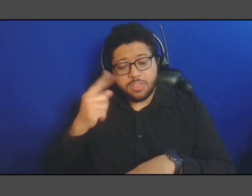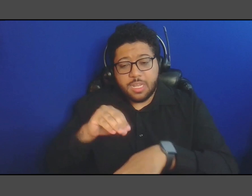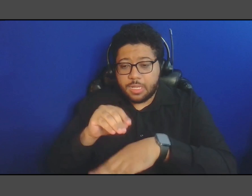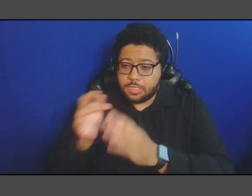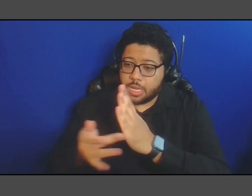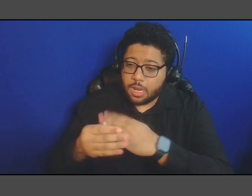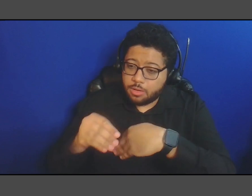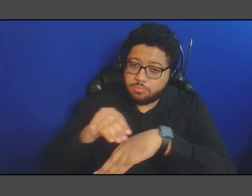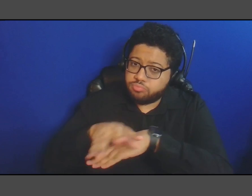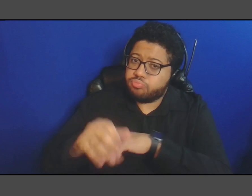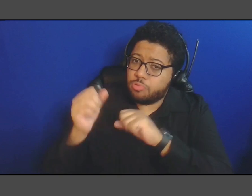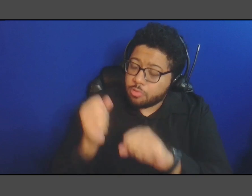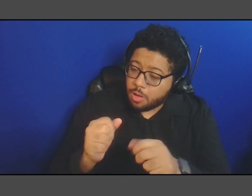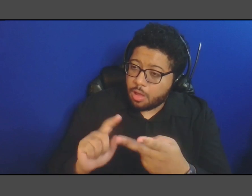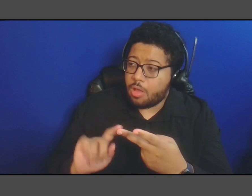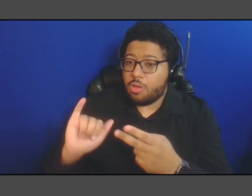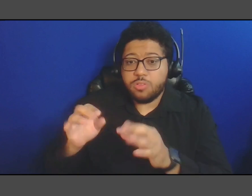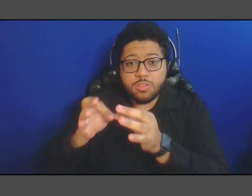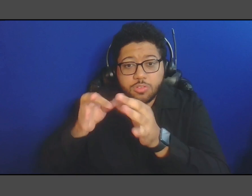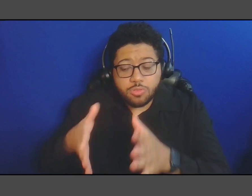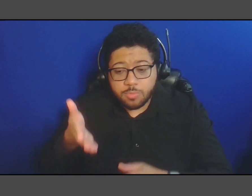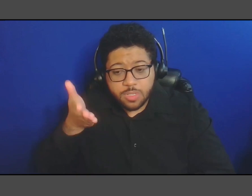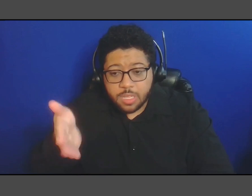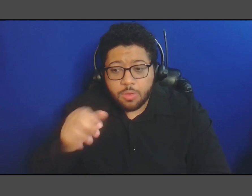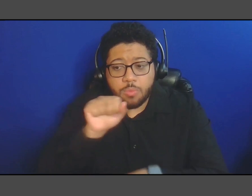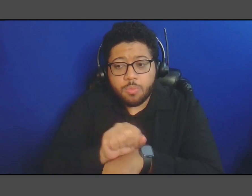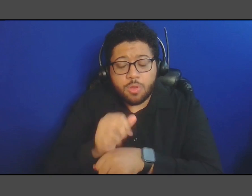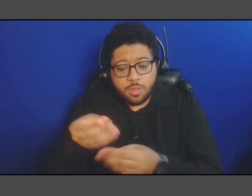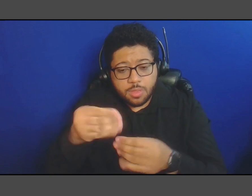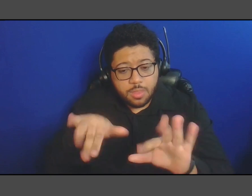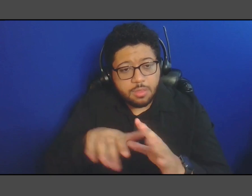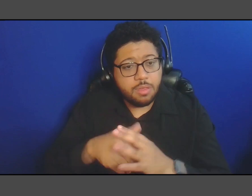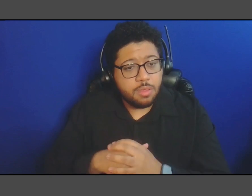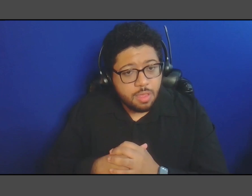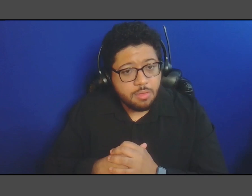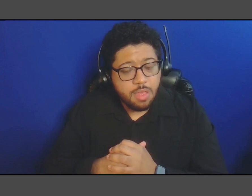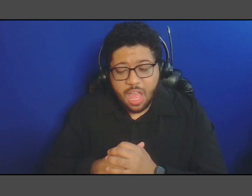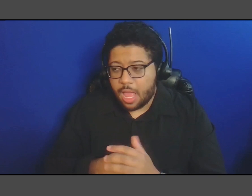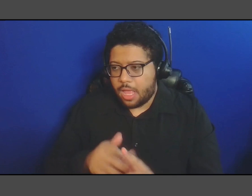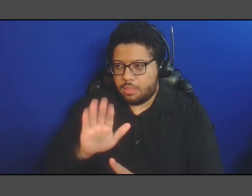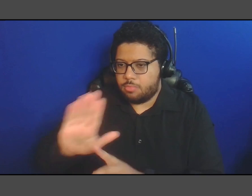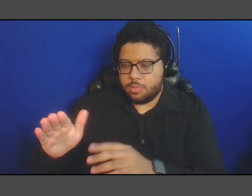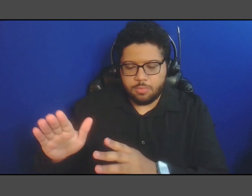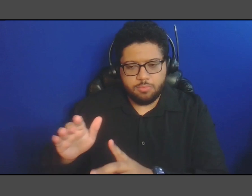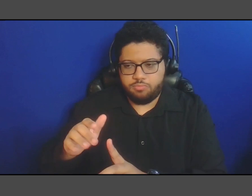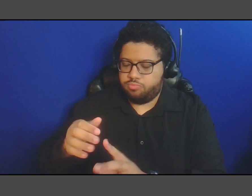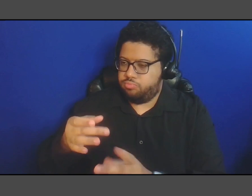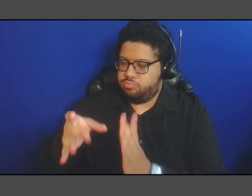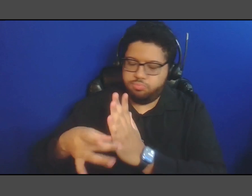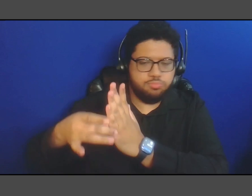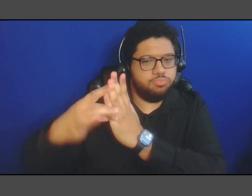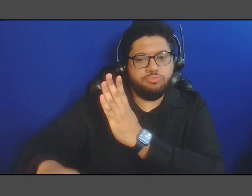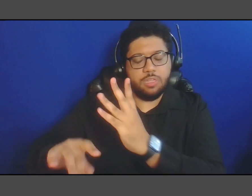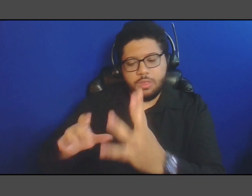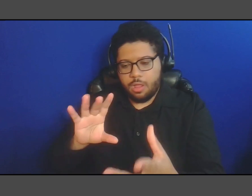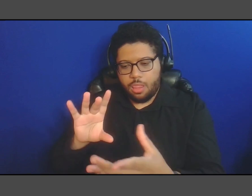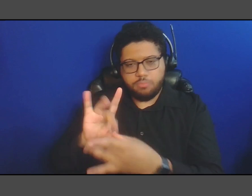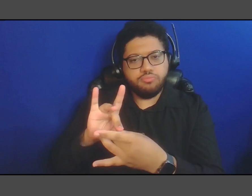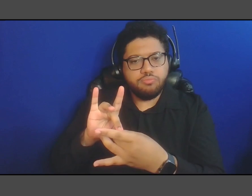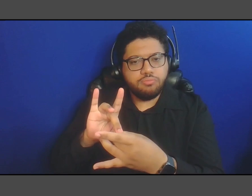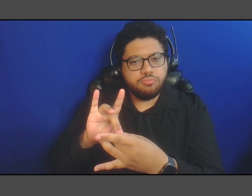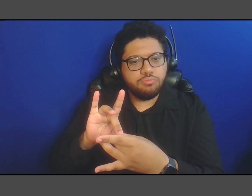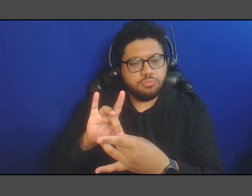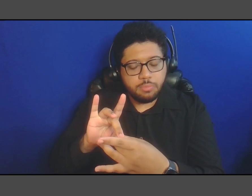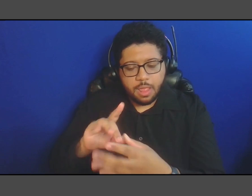who really find the best way to connect with people. It's really that we want folks to get the most out of their